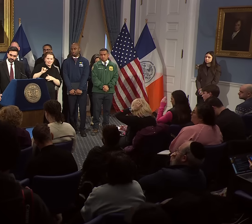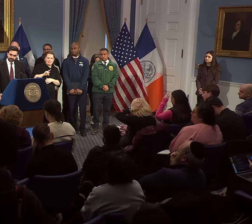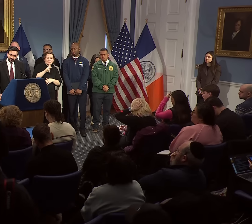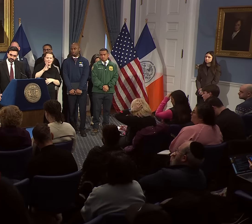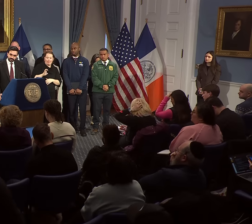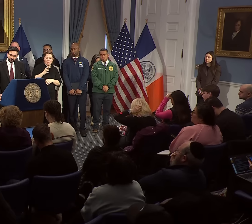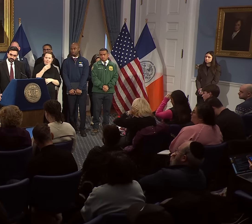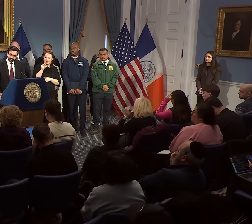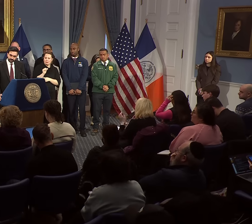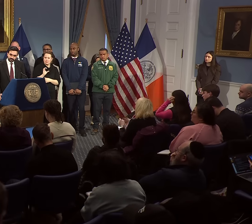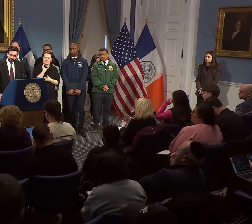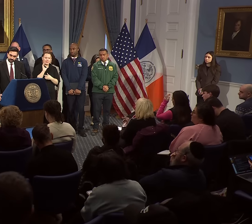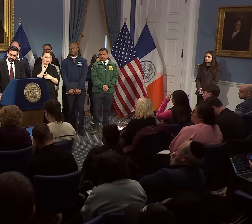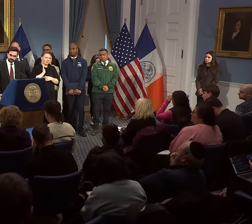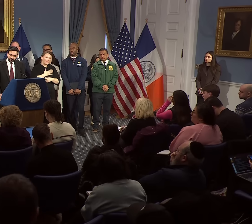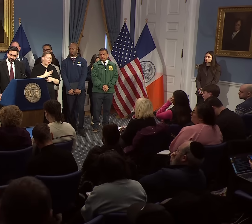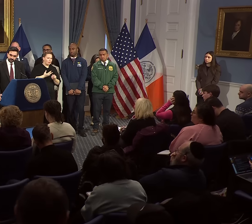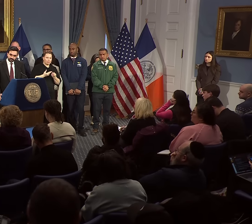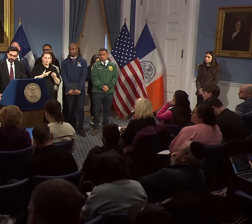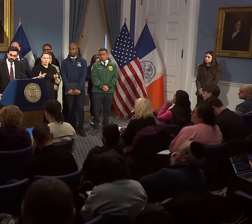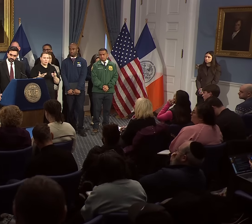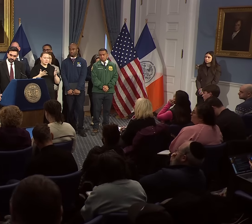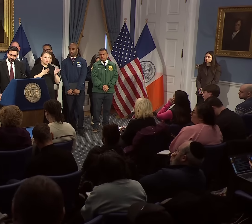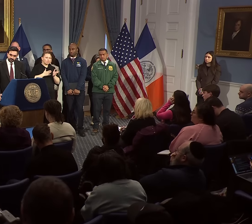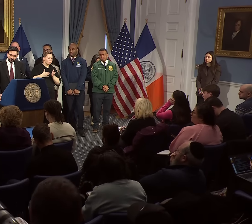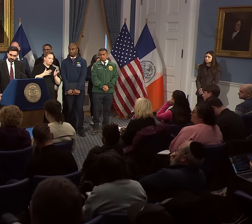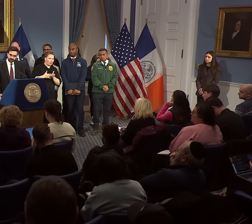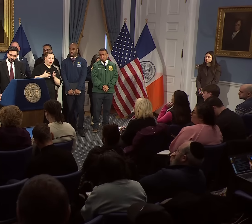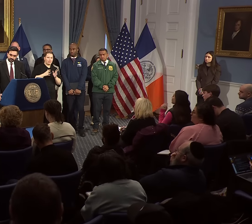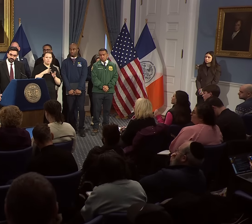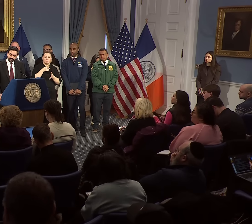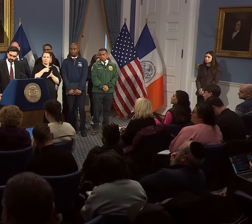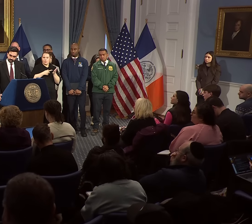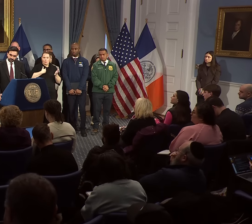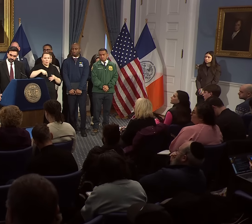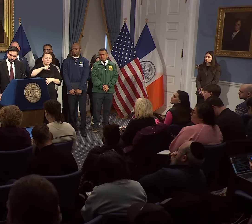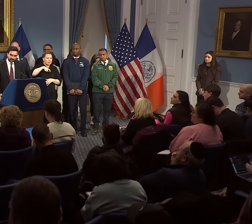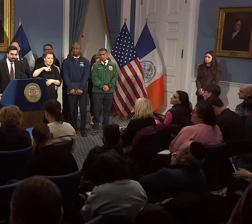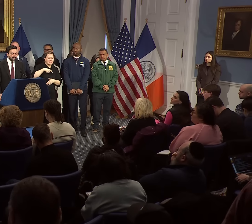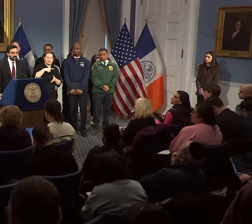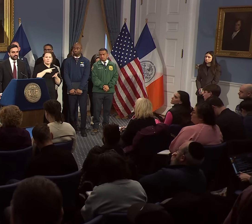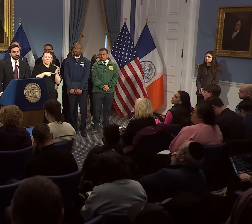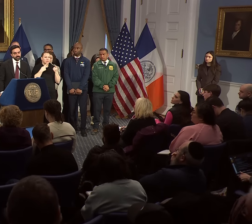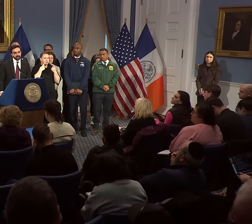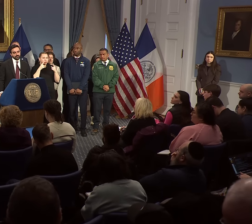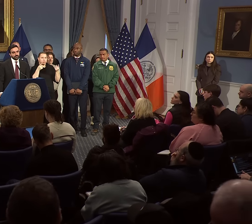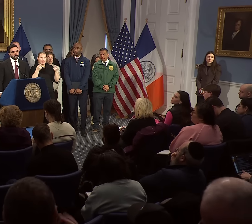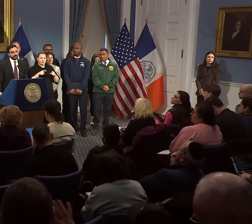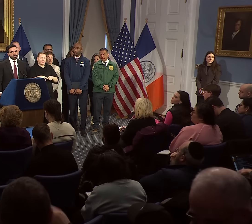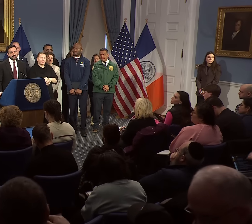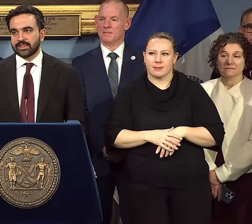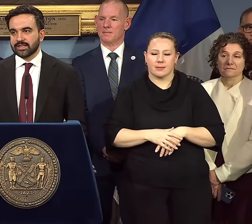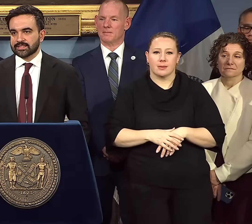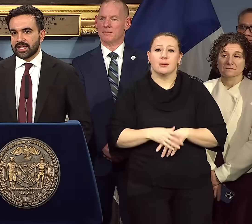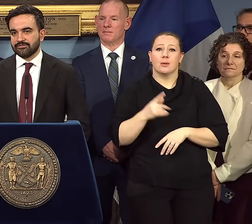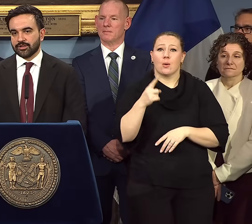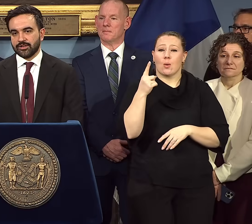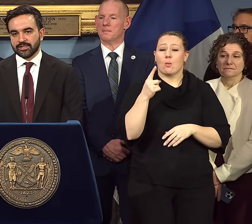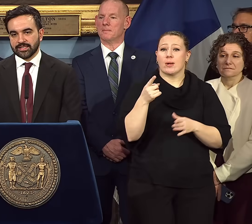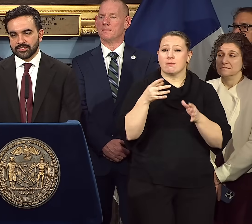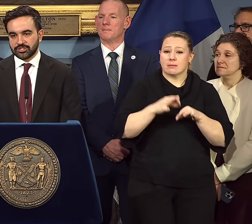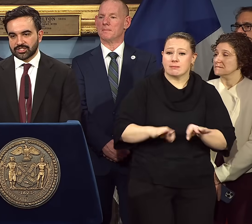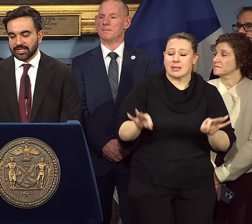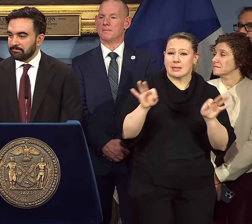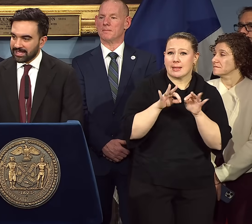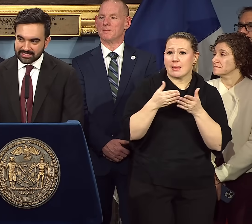city resources, the readiness, what's still needed, what really excelled? What have you learned so far? Well, I think one of the key things that I've